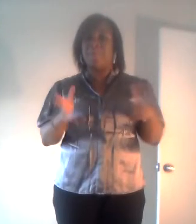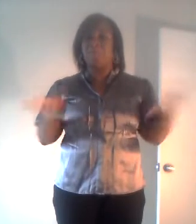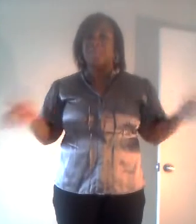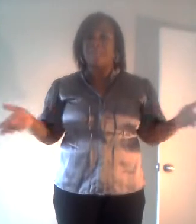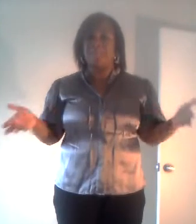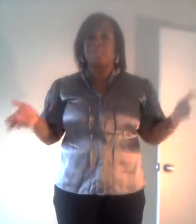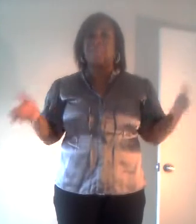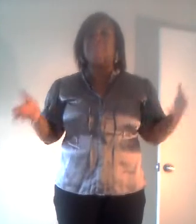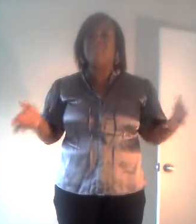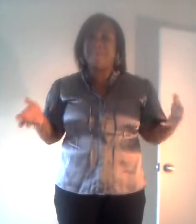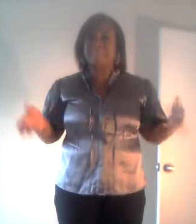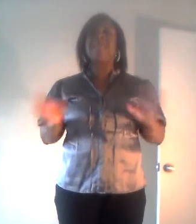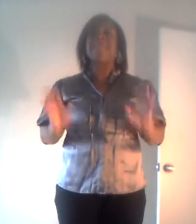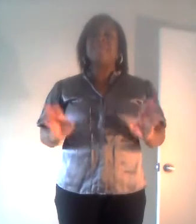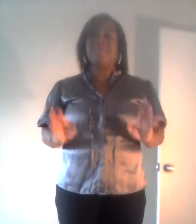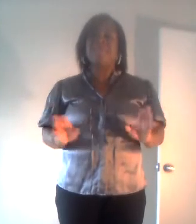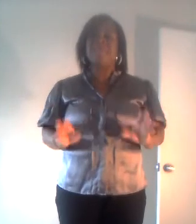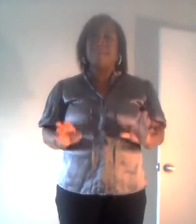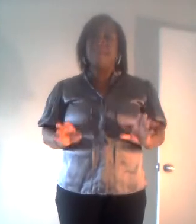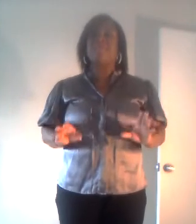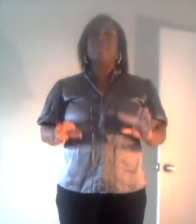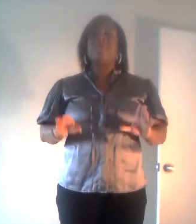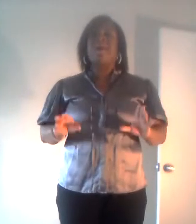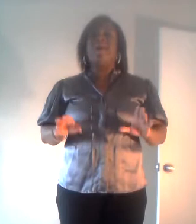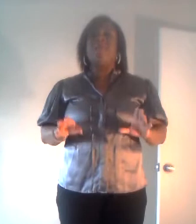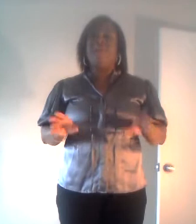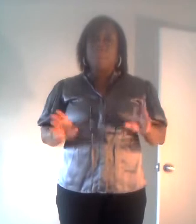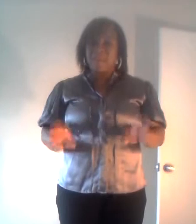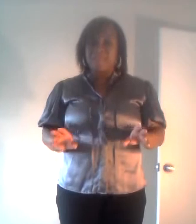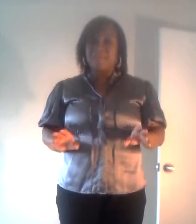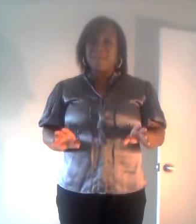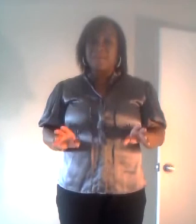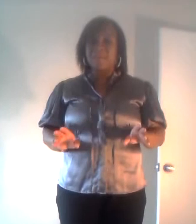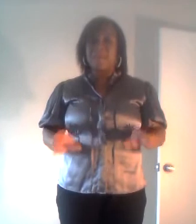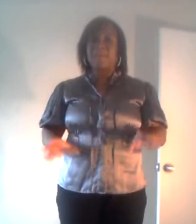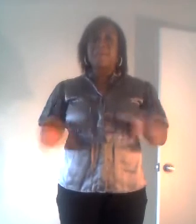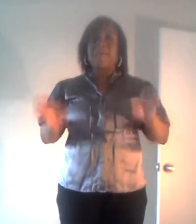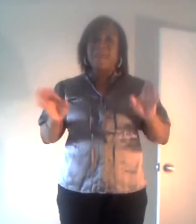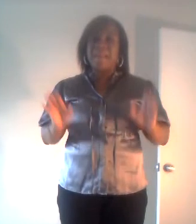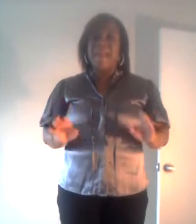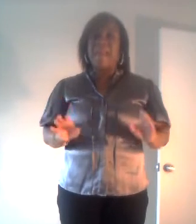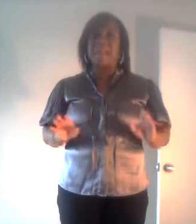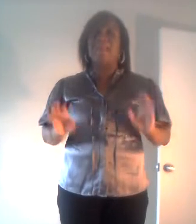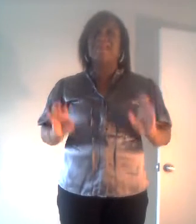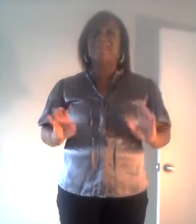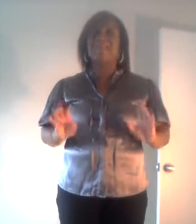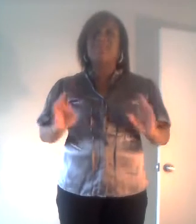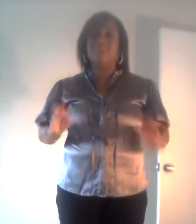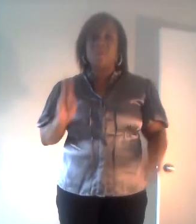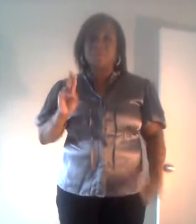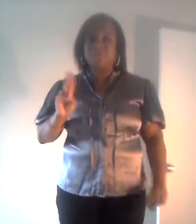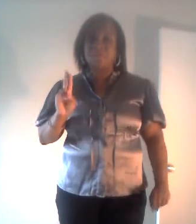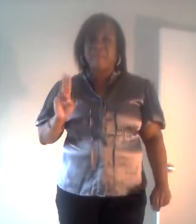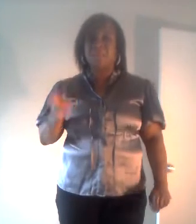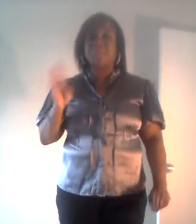boneless, skinless chicken breast. It's just that I wanted some fried chicken and I had it, and I still lost 2 pounds